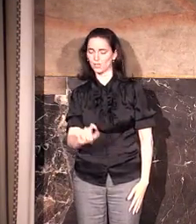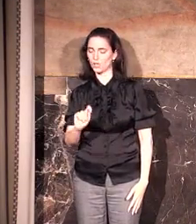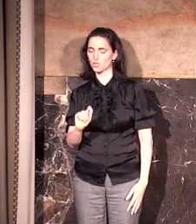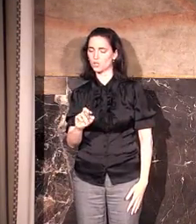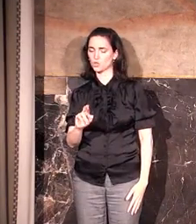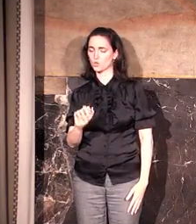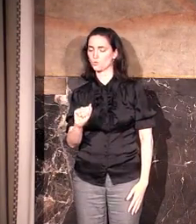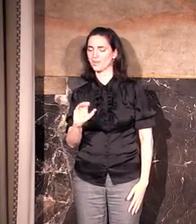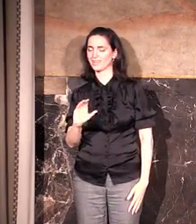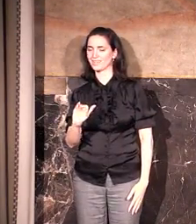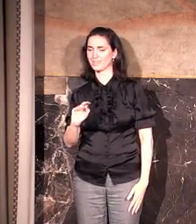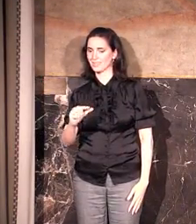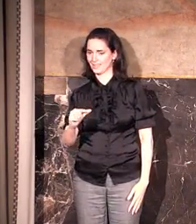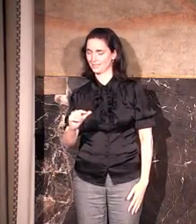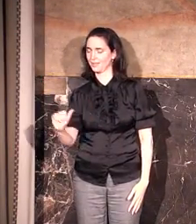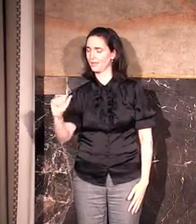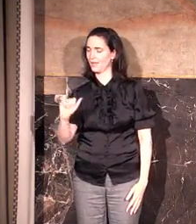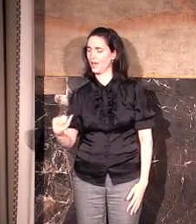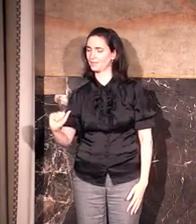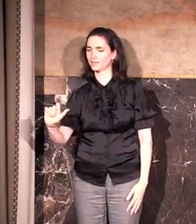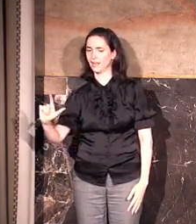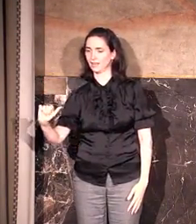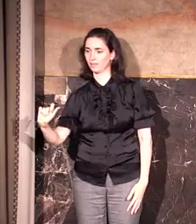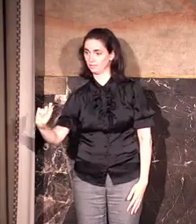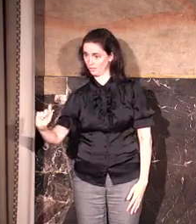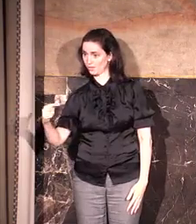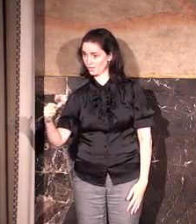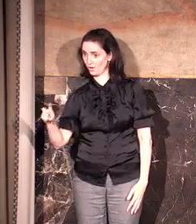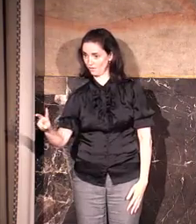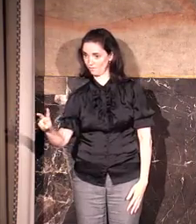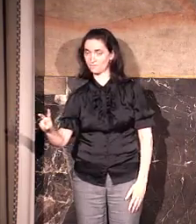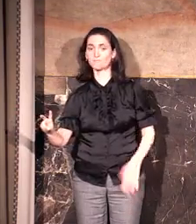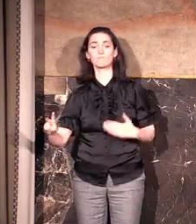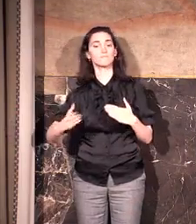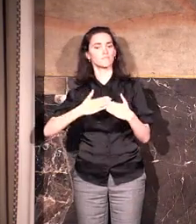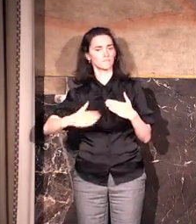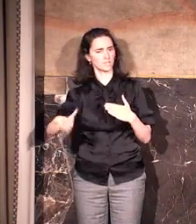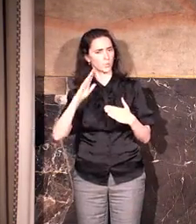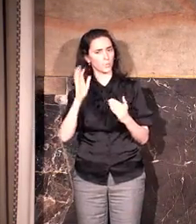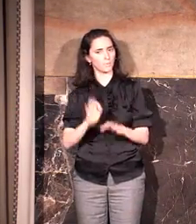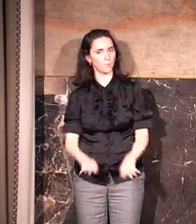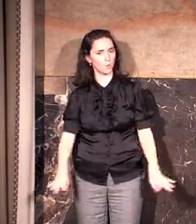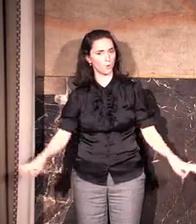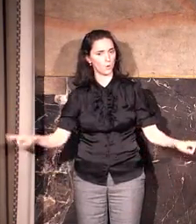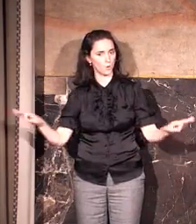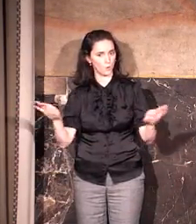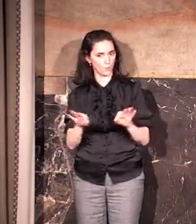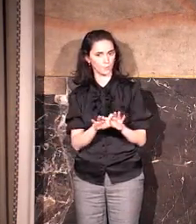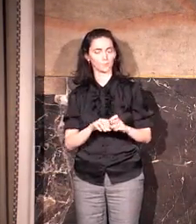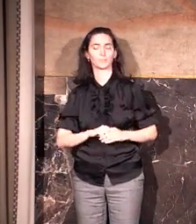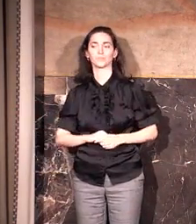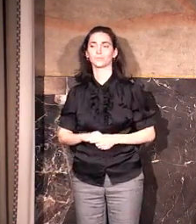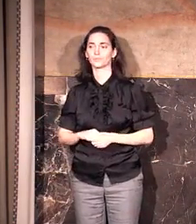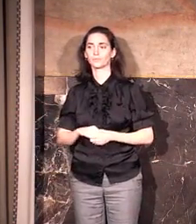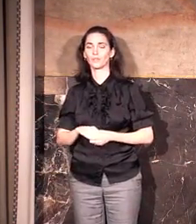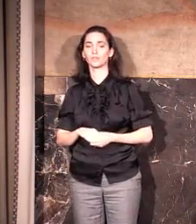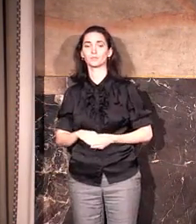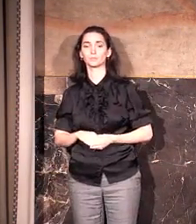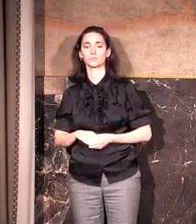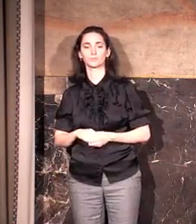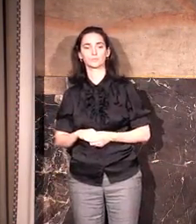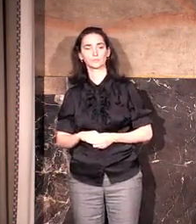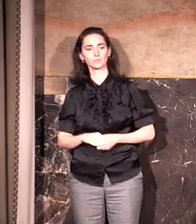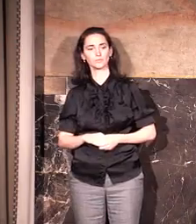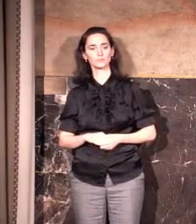So this is going to be critically important going forward. I will tell you that as we have